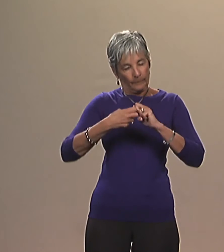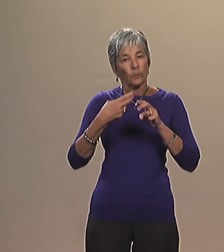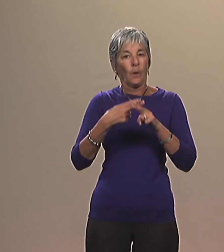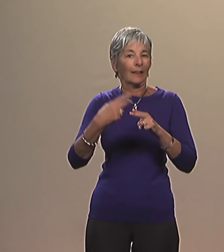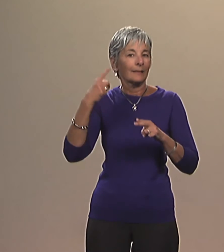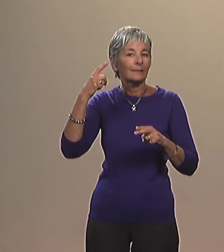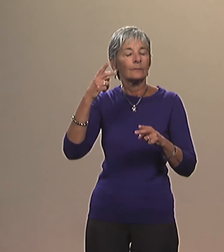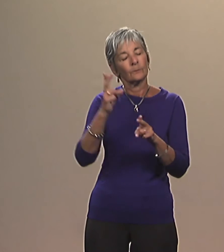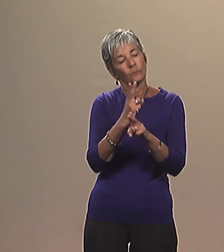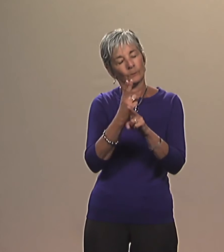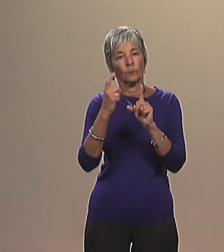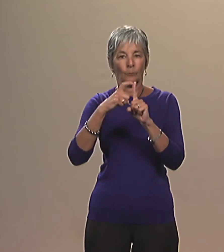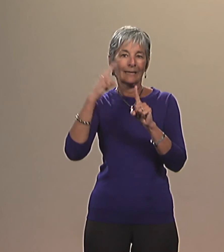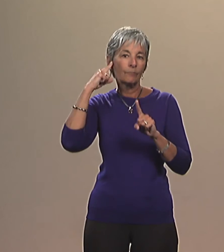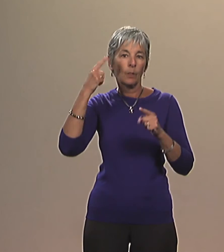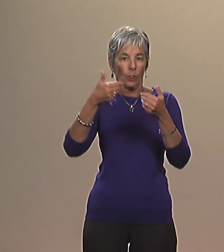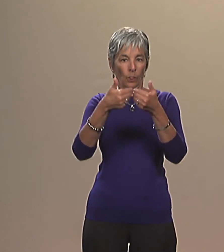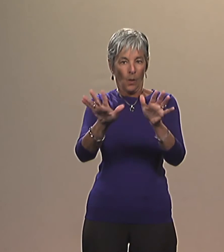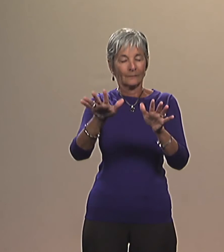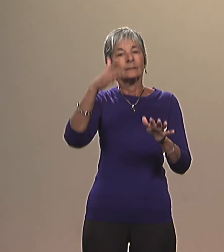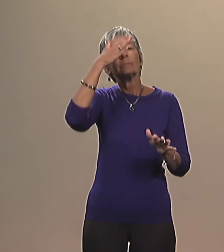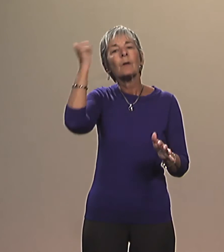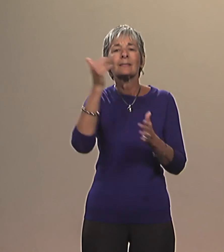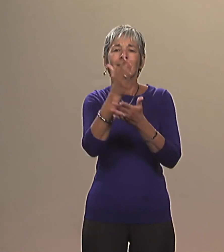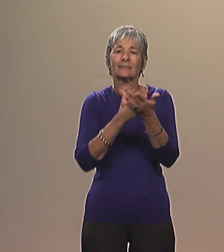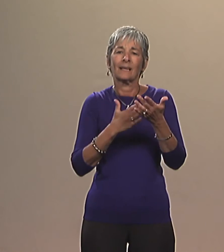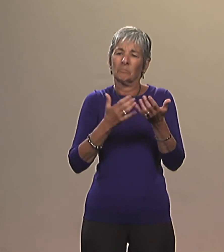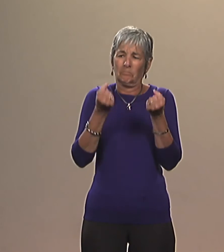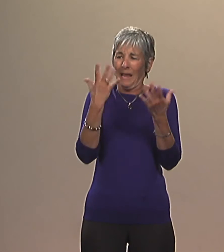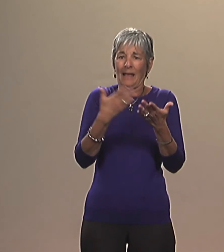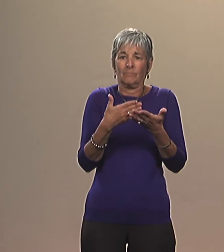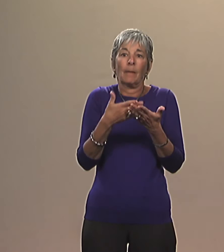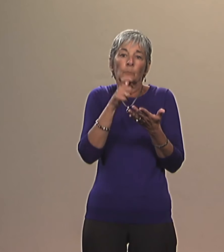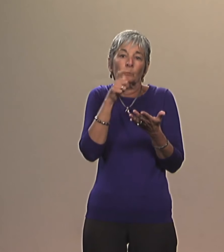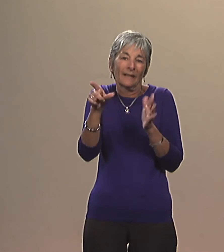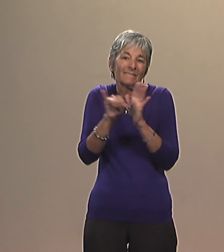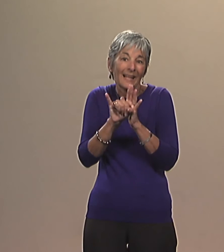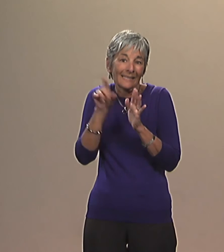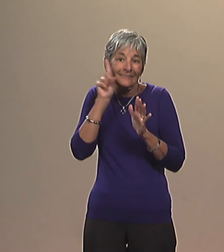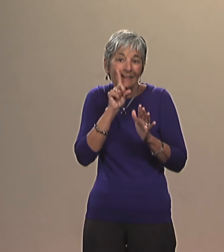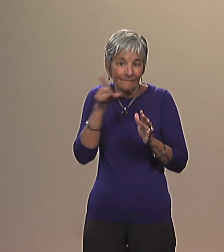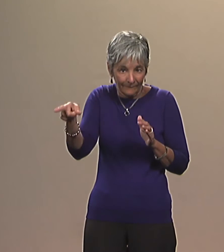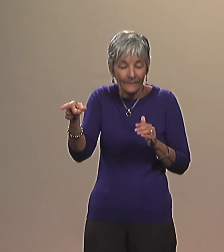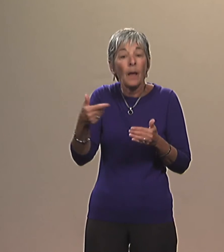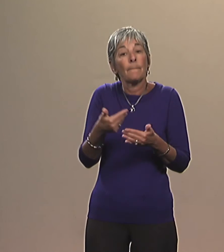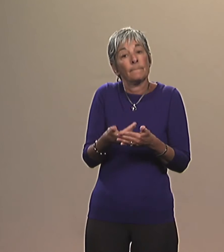I have a problem with the term hearing loss because many of the children identified are born without hearing to begin with.